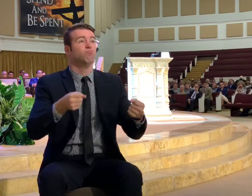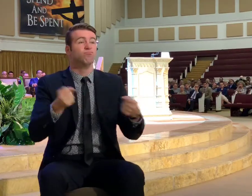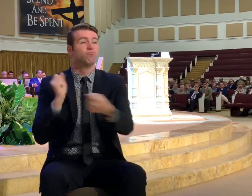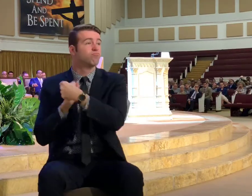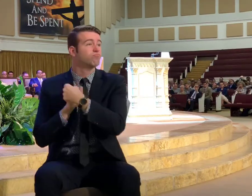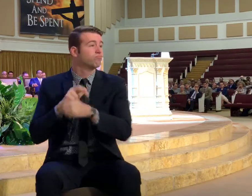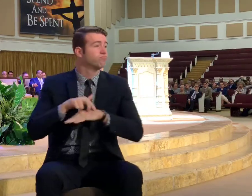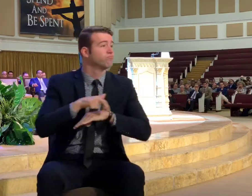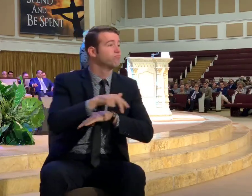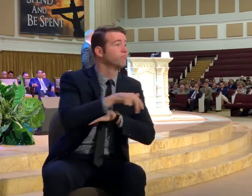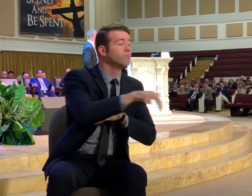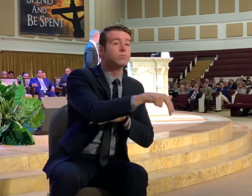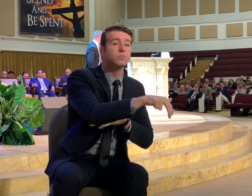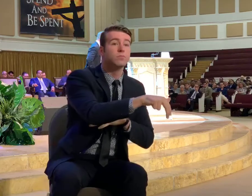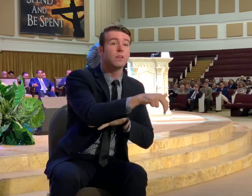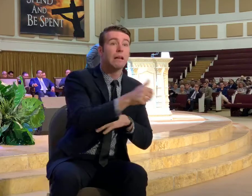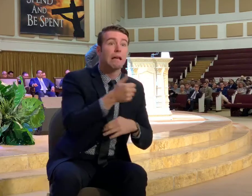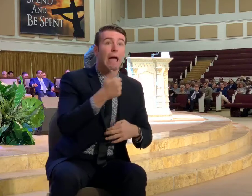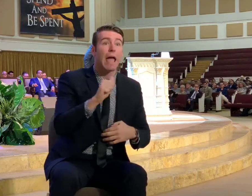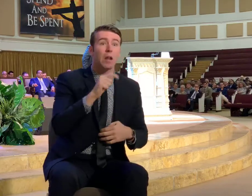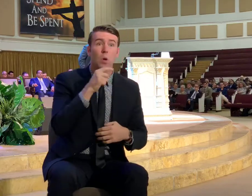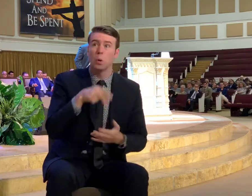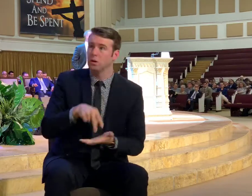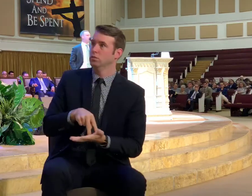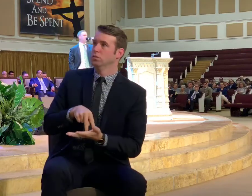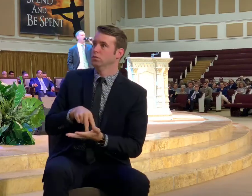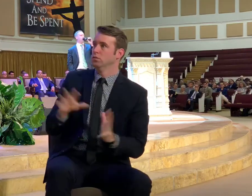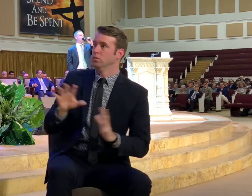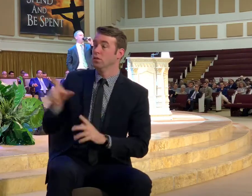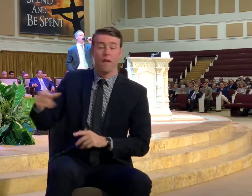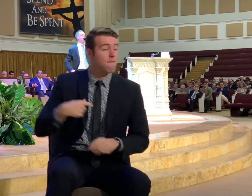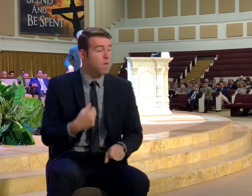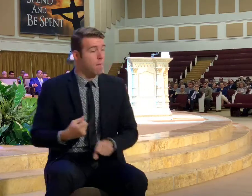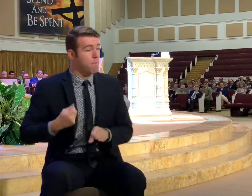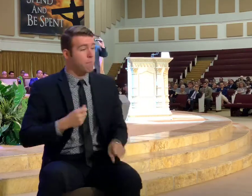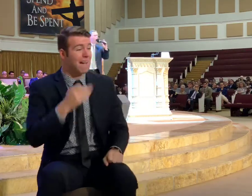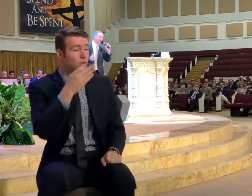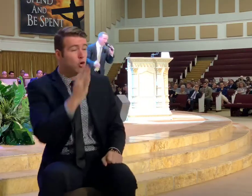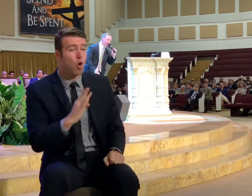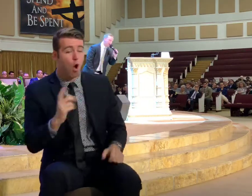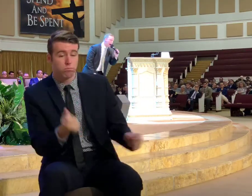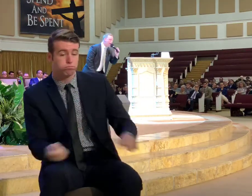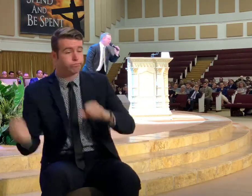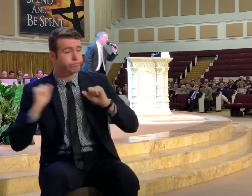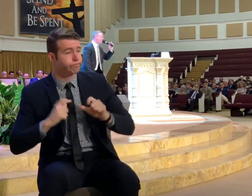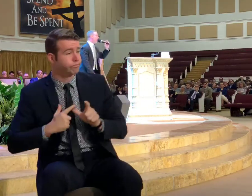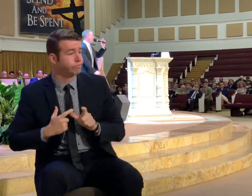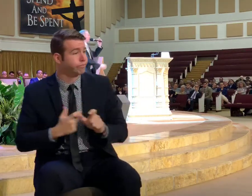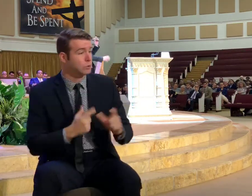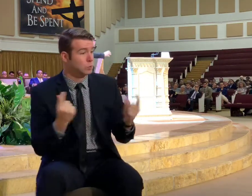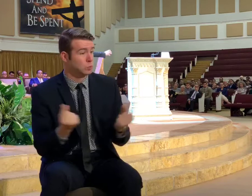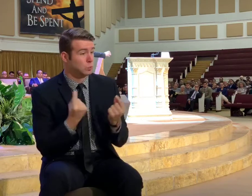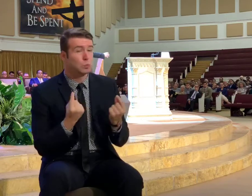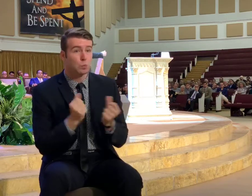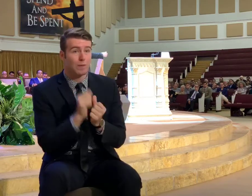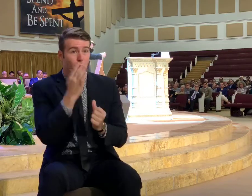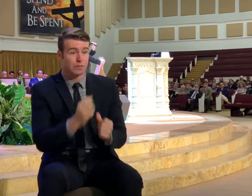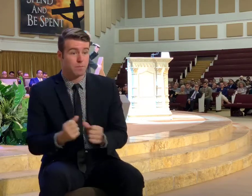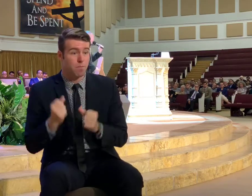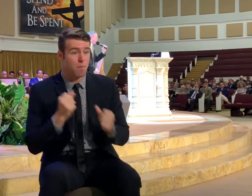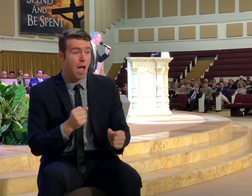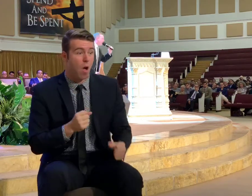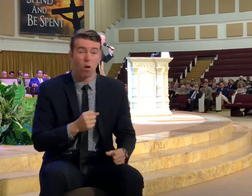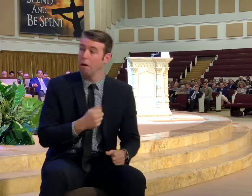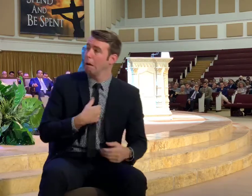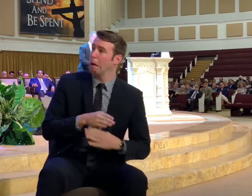And anything that was standing in front of him, when he had the power of God moving on him, he was able to tear it out of